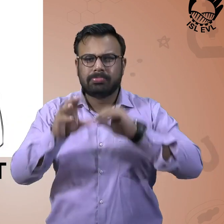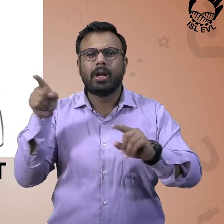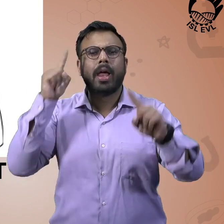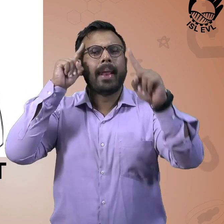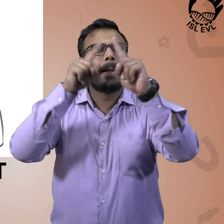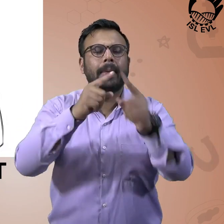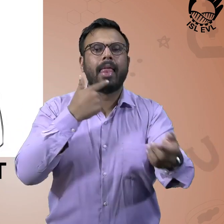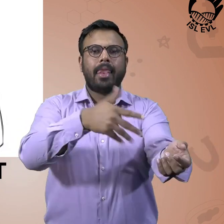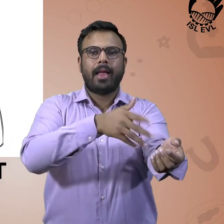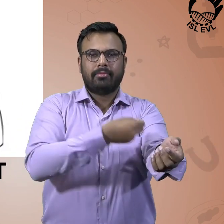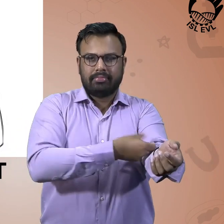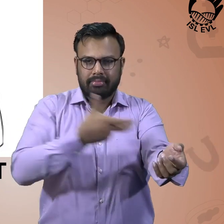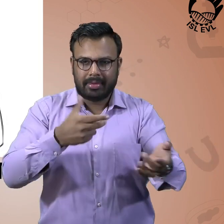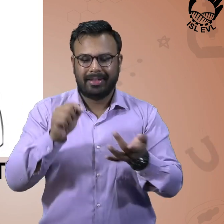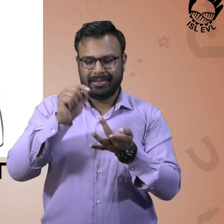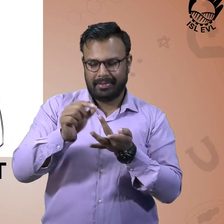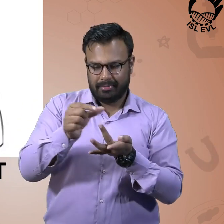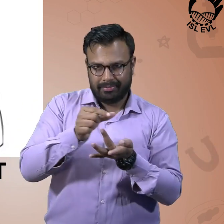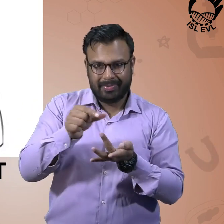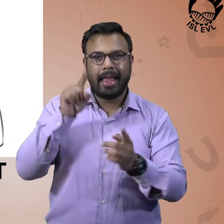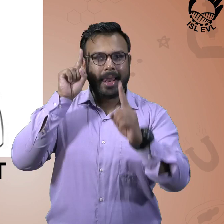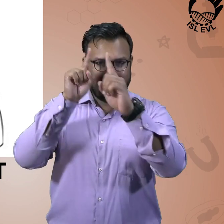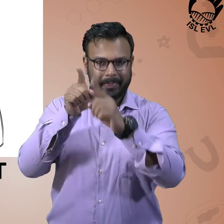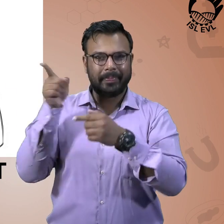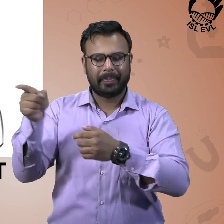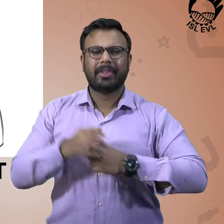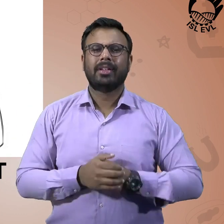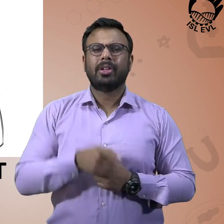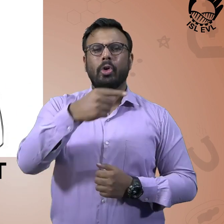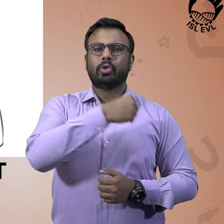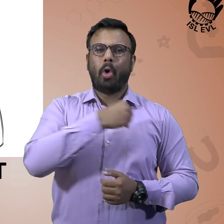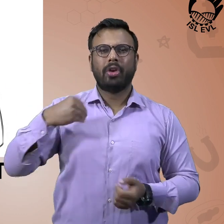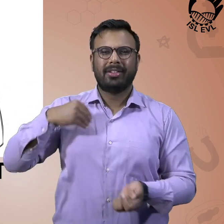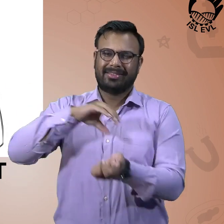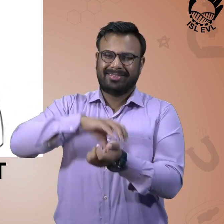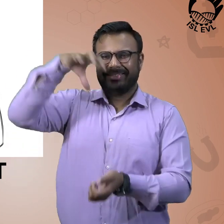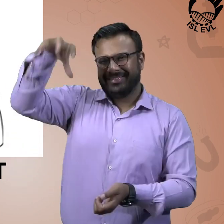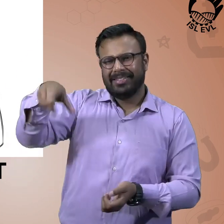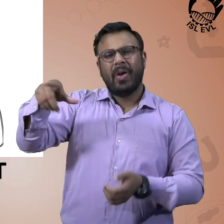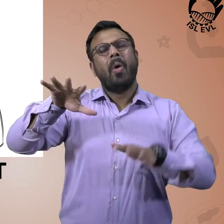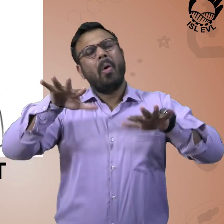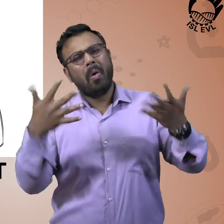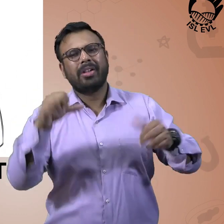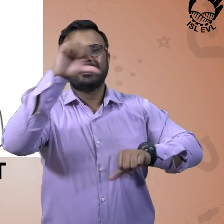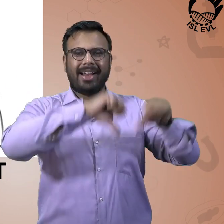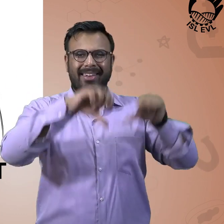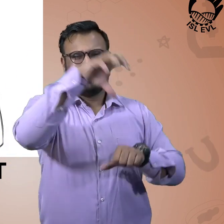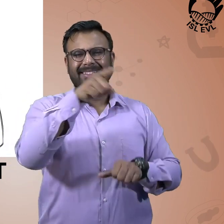to draw blood from your arm or hand at the doctor's office or a